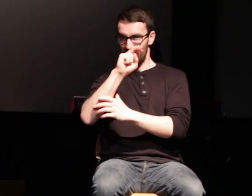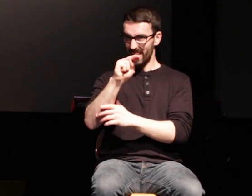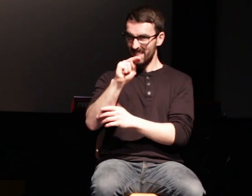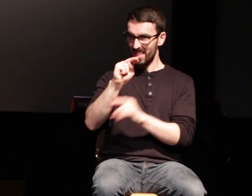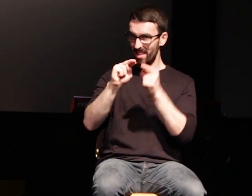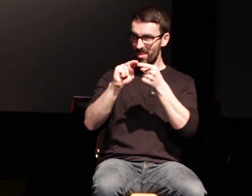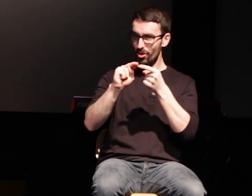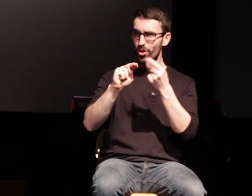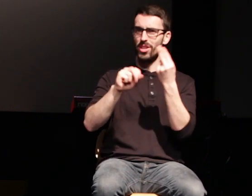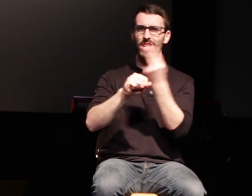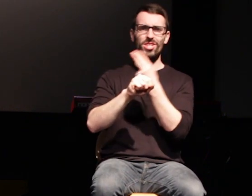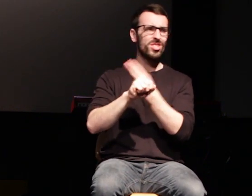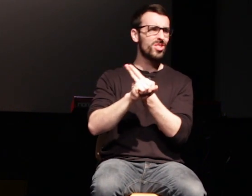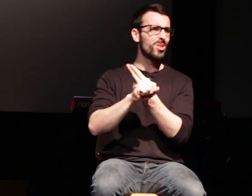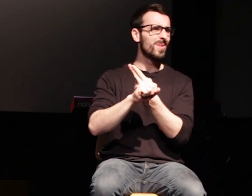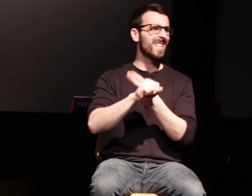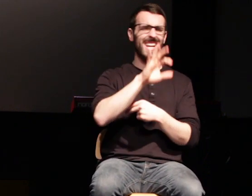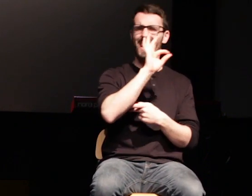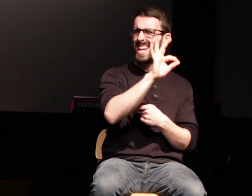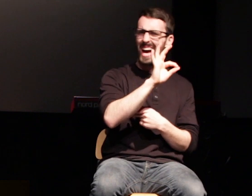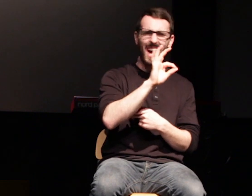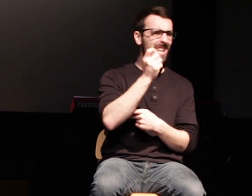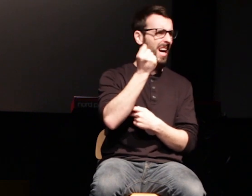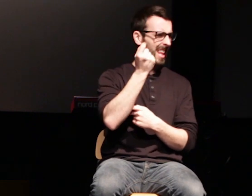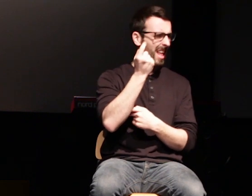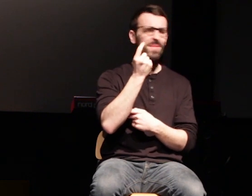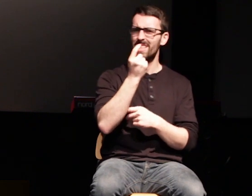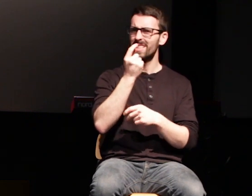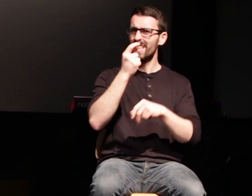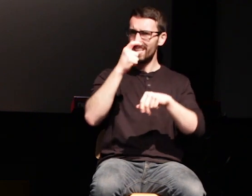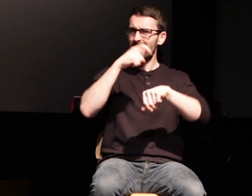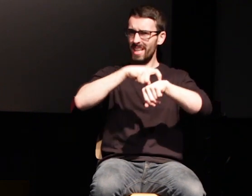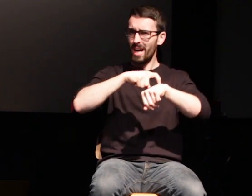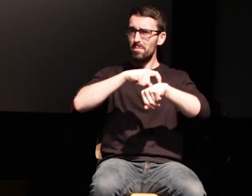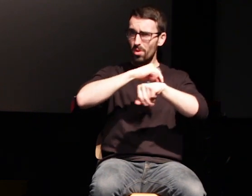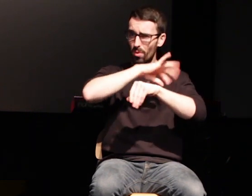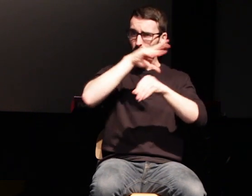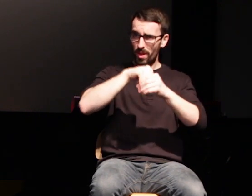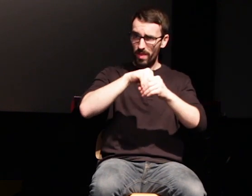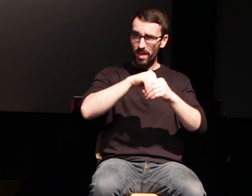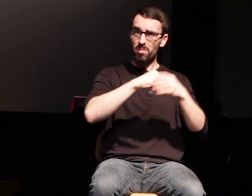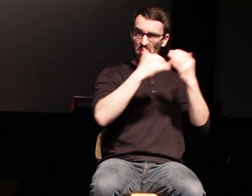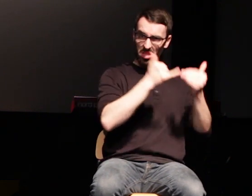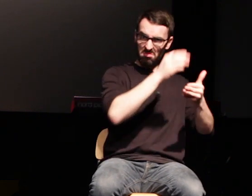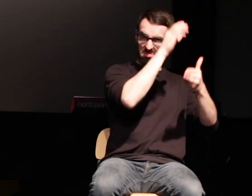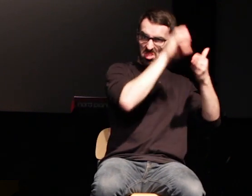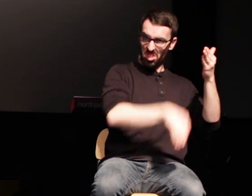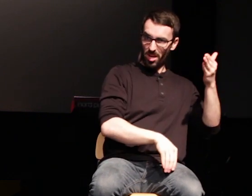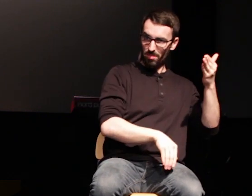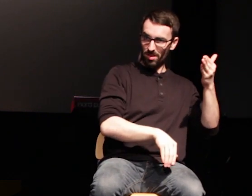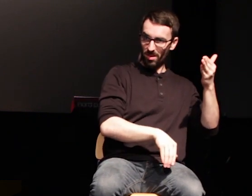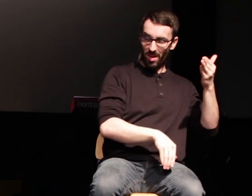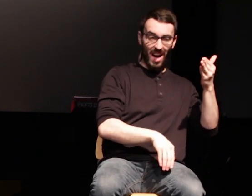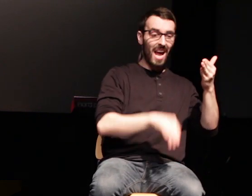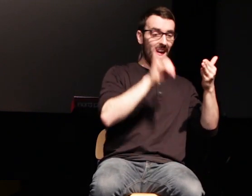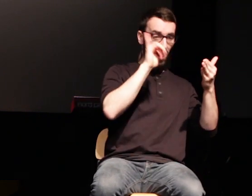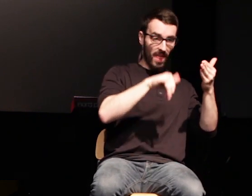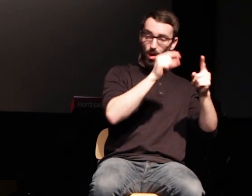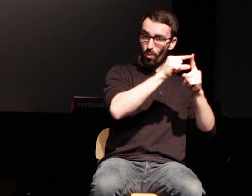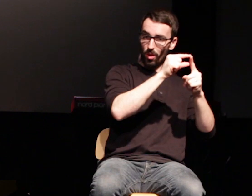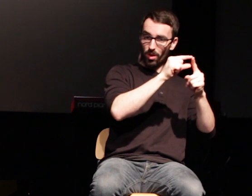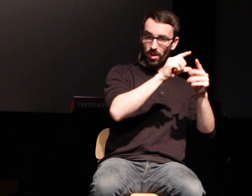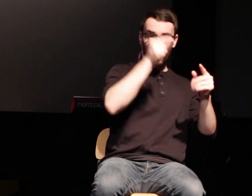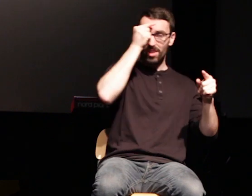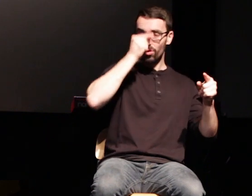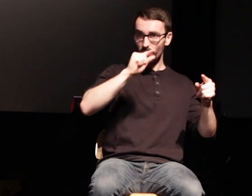listen in the original language is very closely tied to obedience. That there's one way to